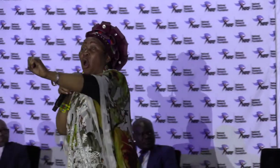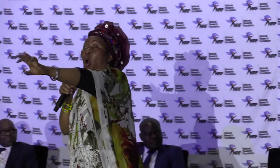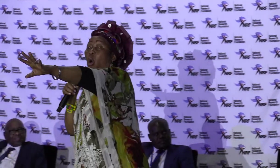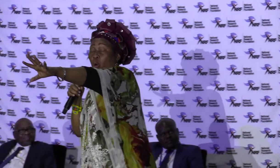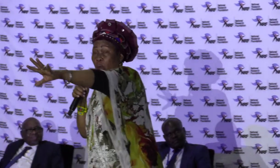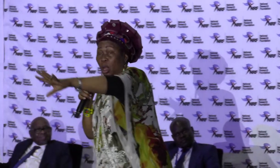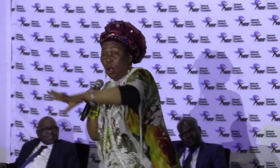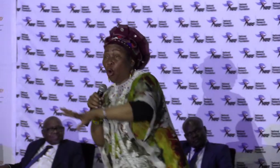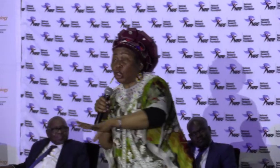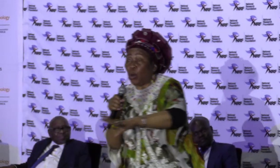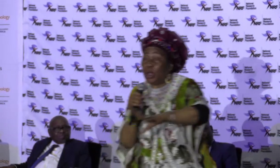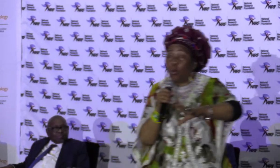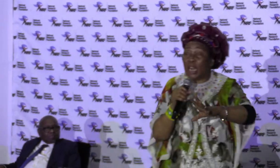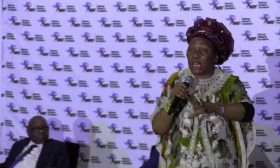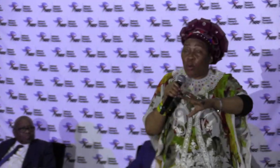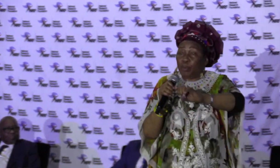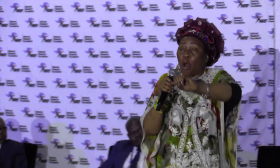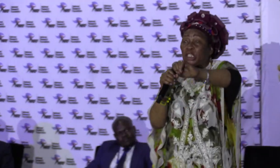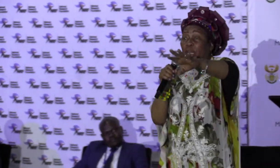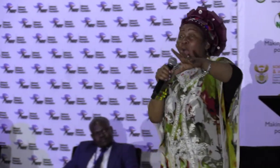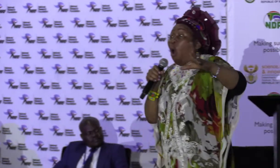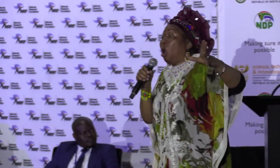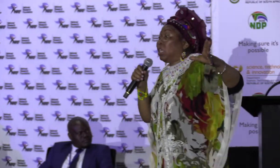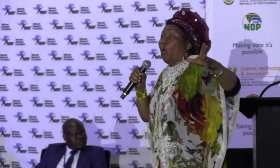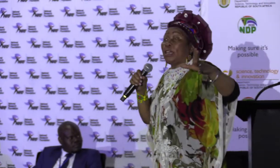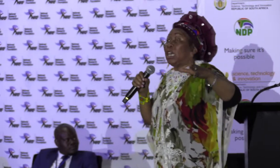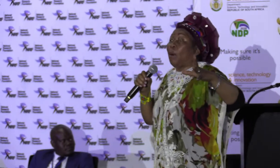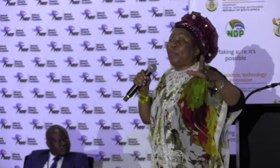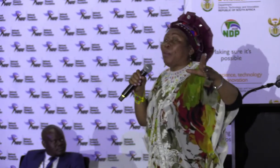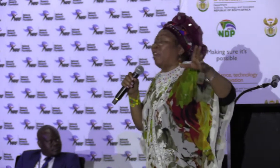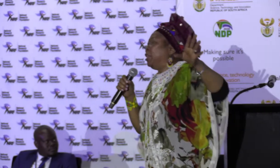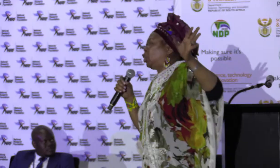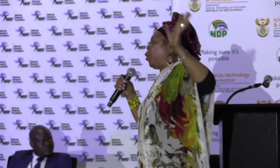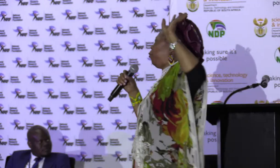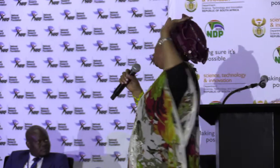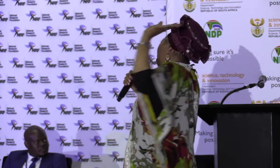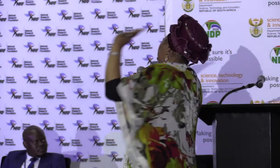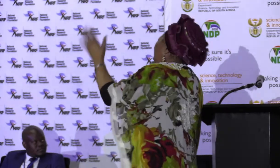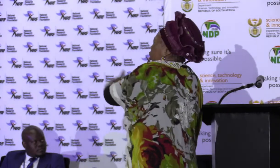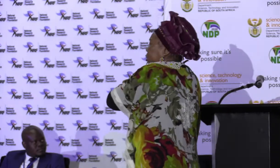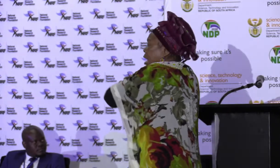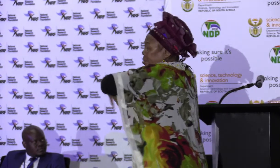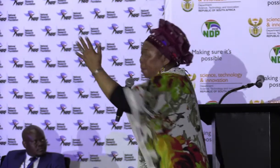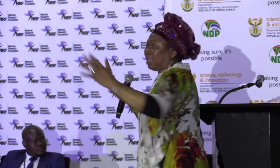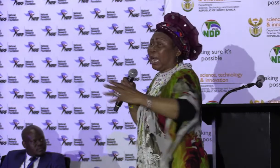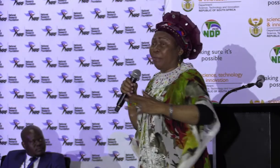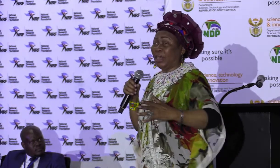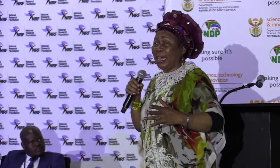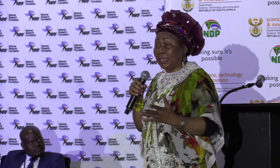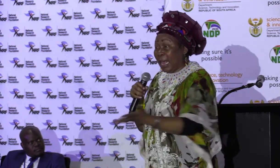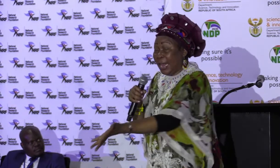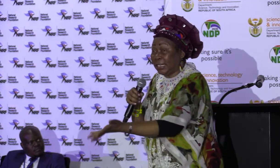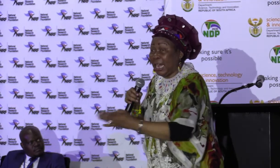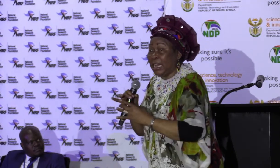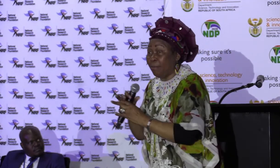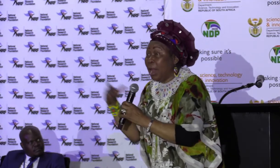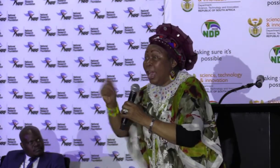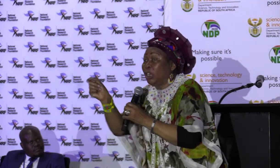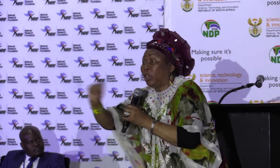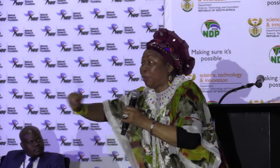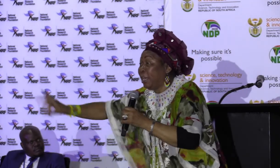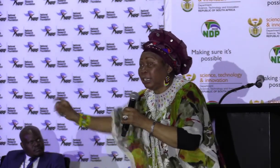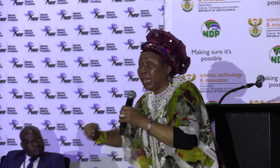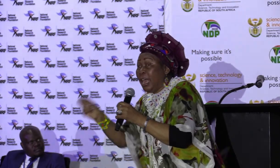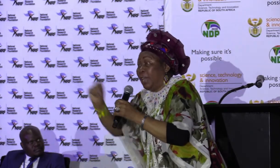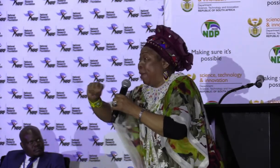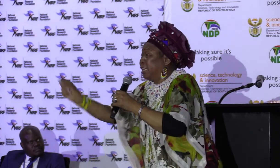with iron ore? Who's doing what with pottery? All the work that our people have been doing for generations, they must come, the elders, and tell him.